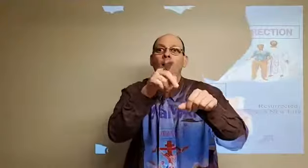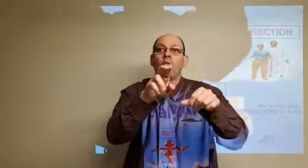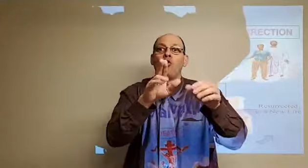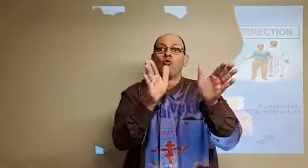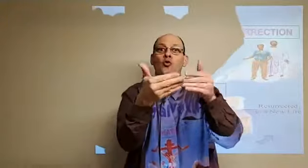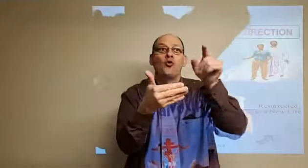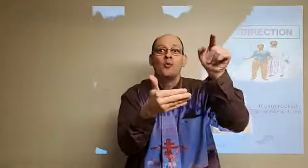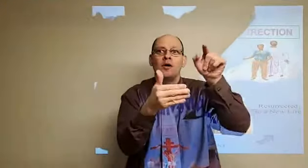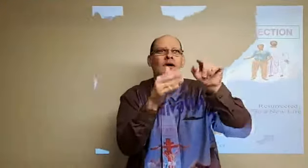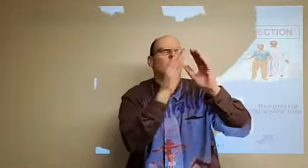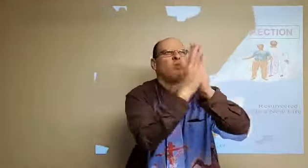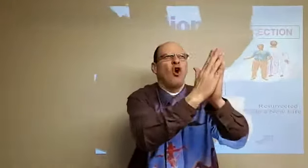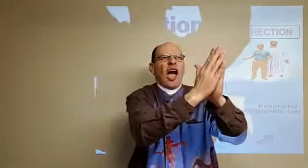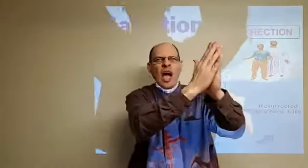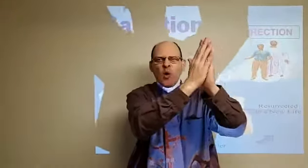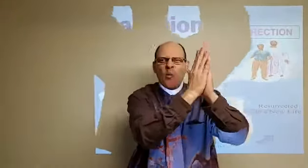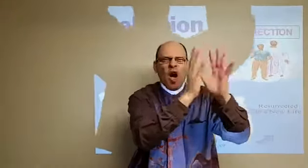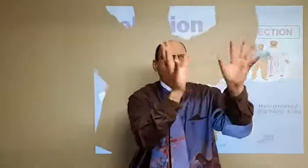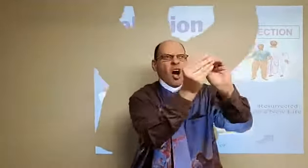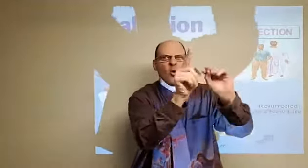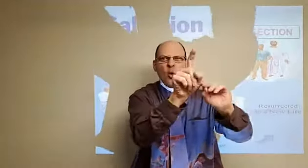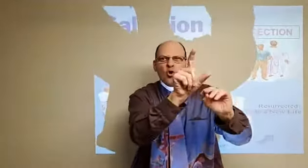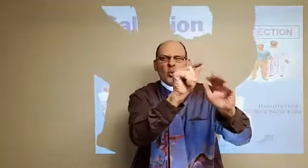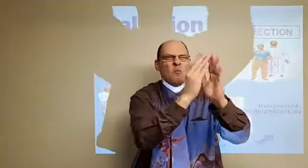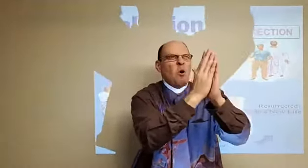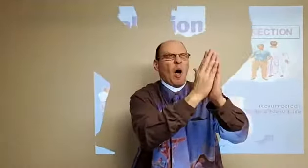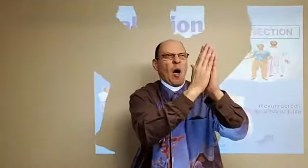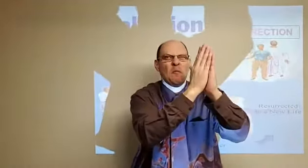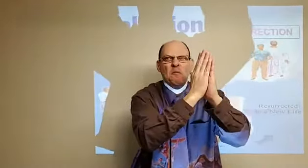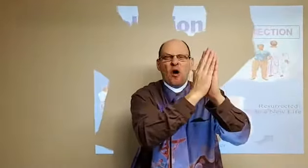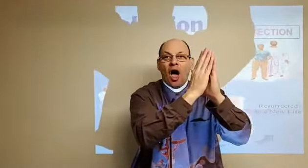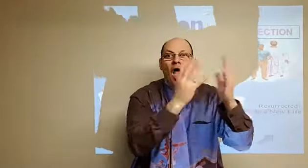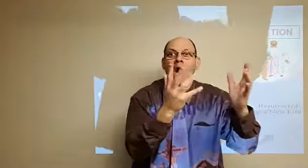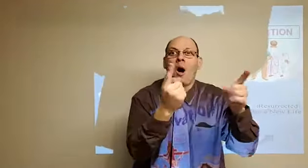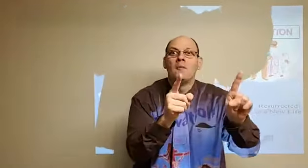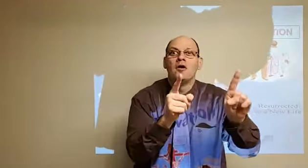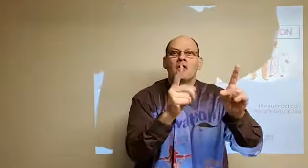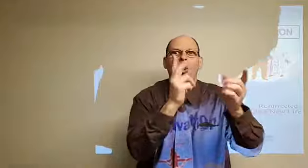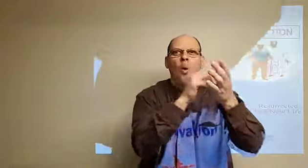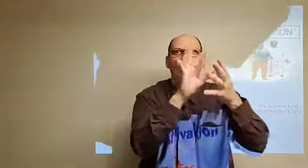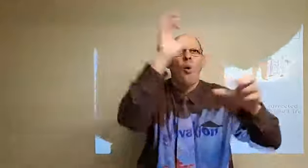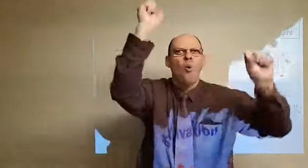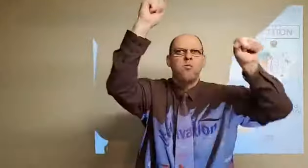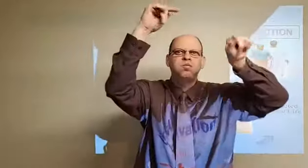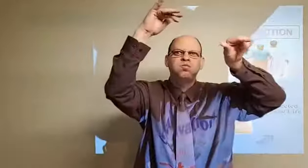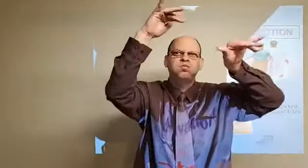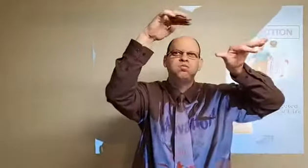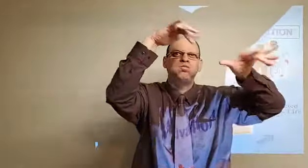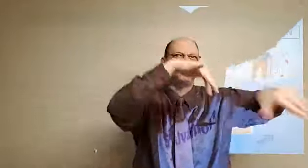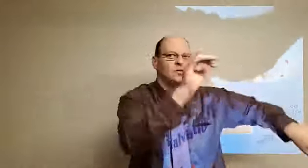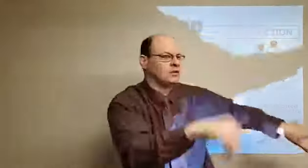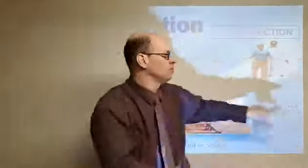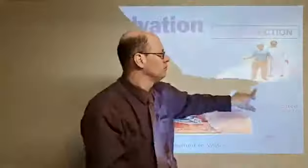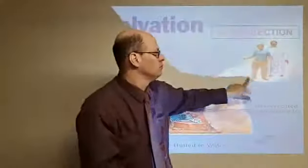is this okay we'll wait in the upper room we're going to pray until the promise comes and what happened is the Holy